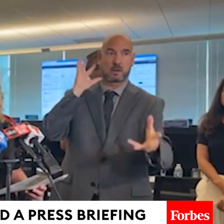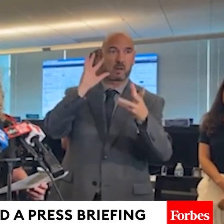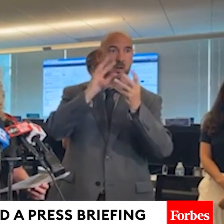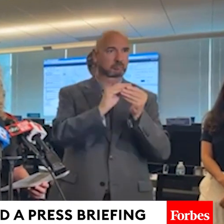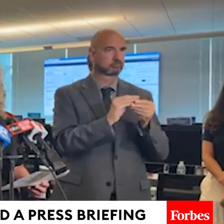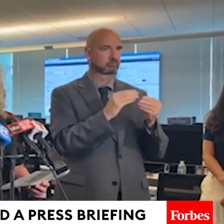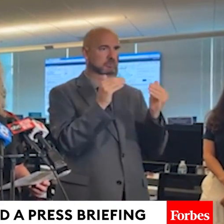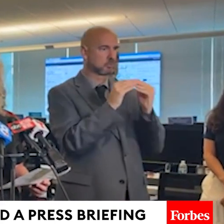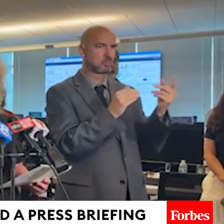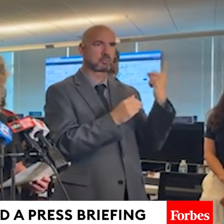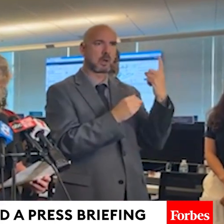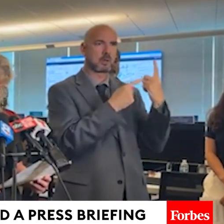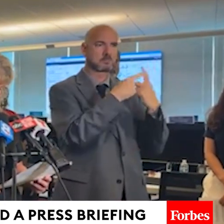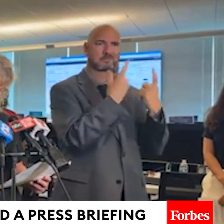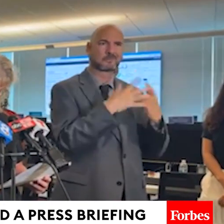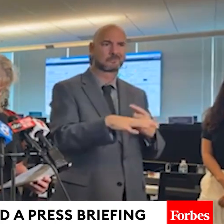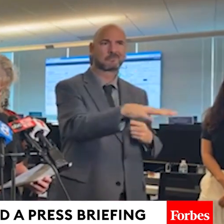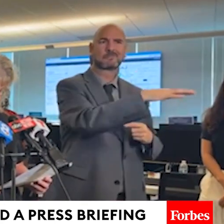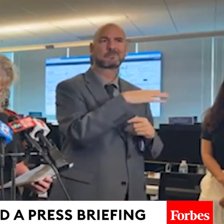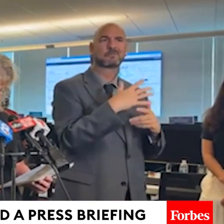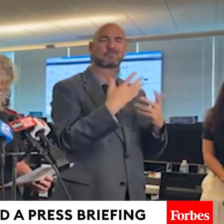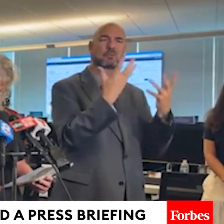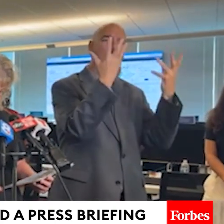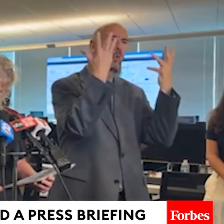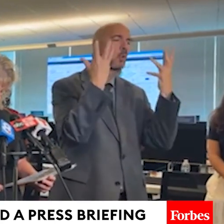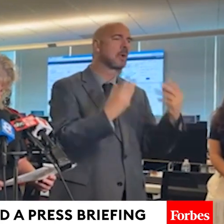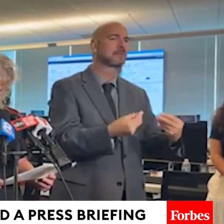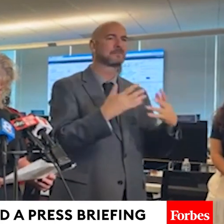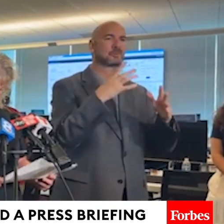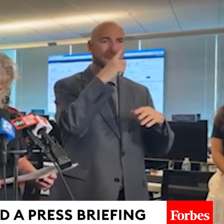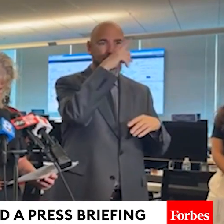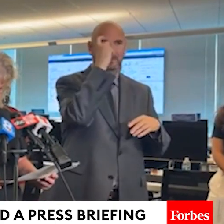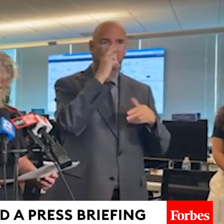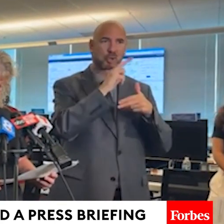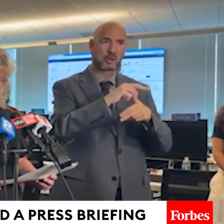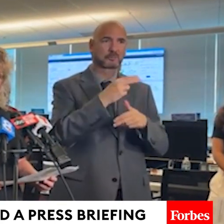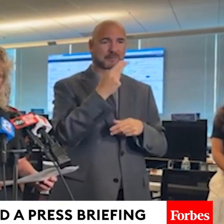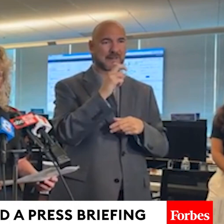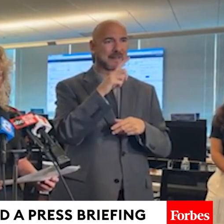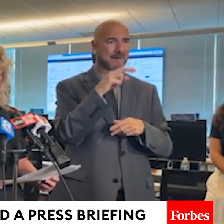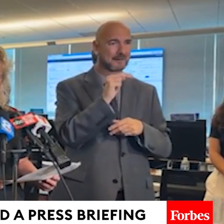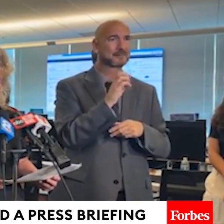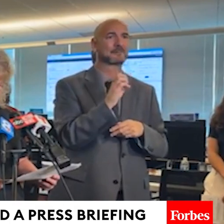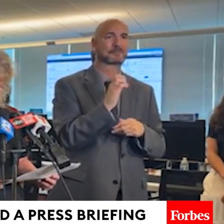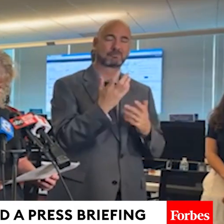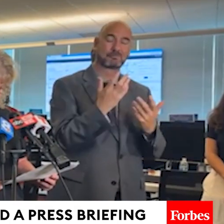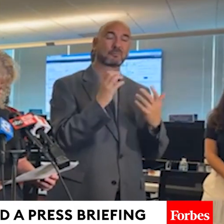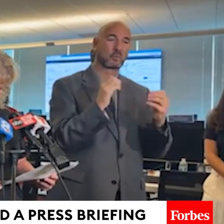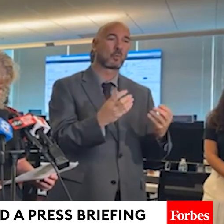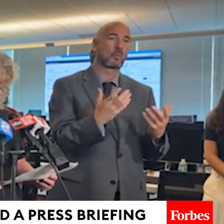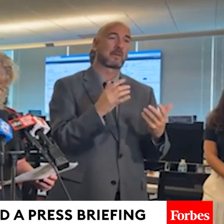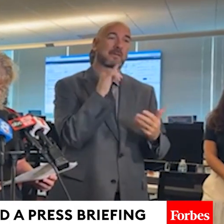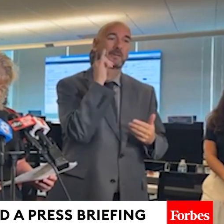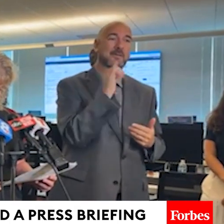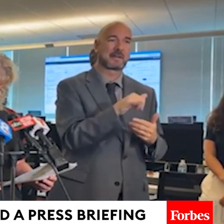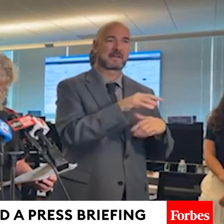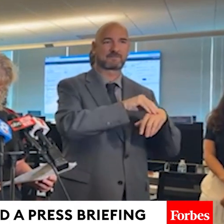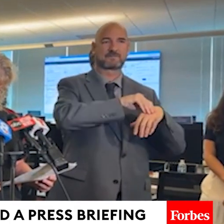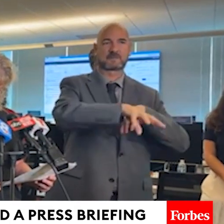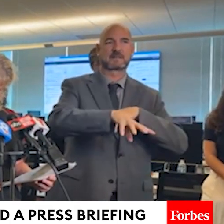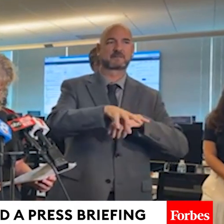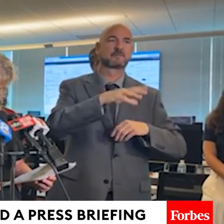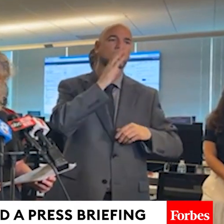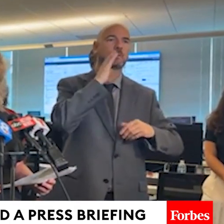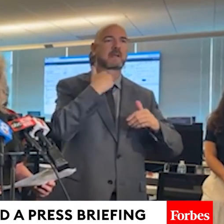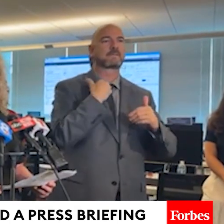a very wet summer and Hurricane Helene. As a result, we will experience a longer restoration time than